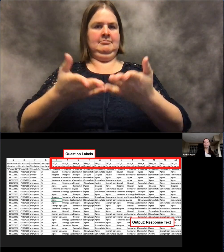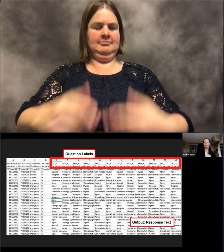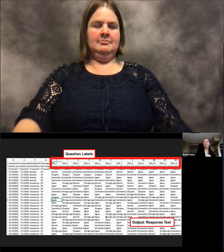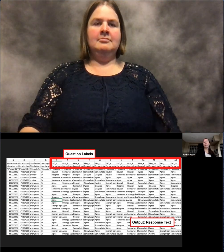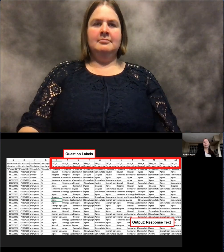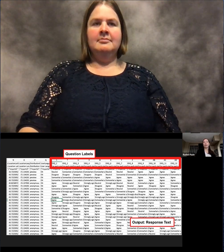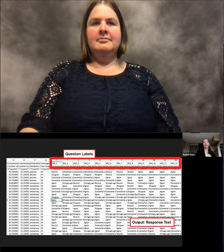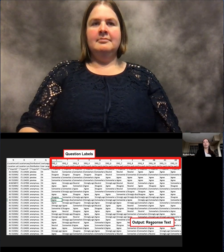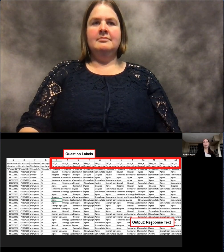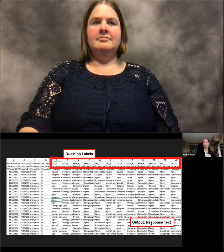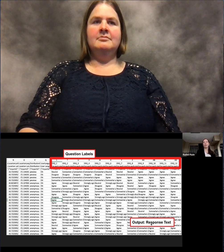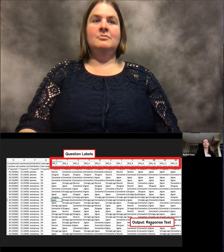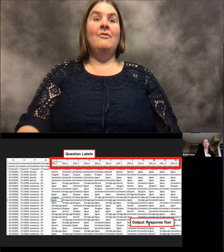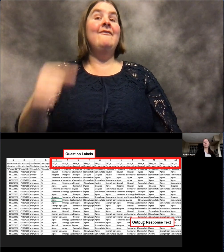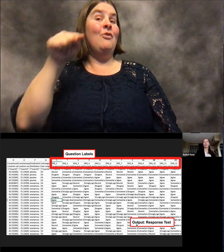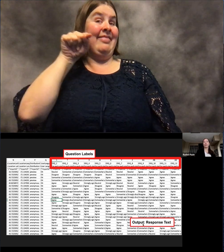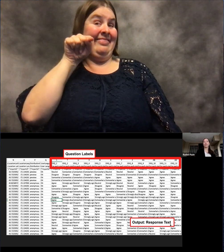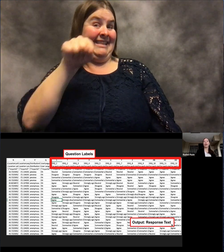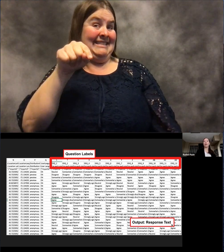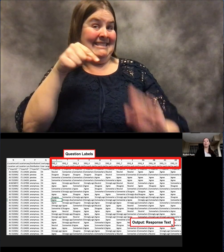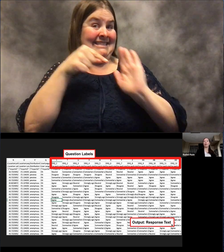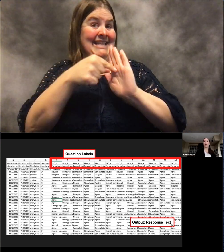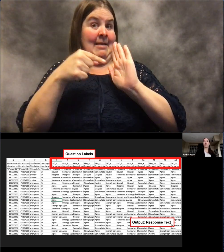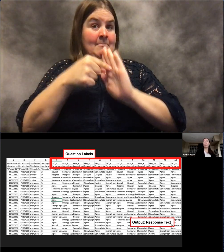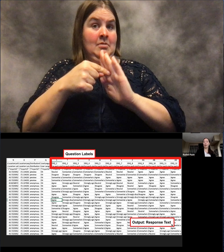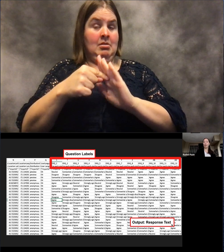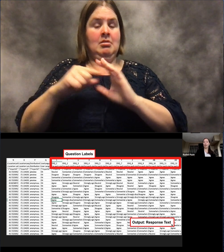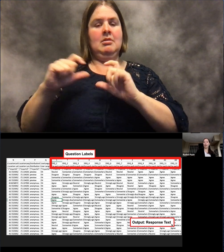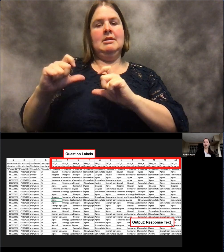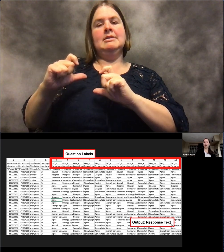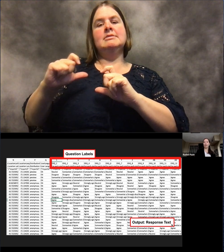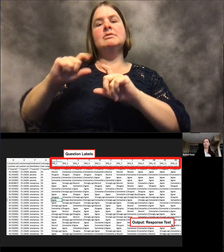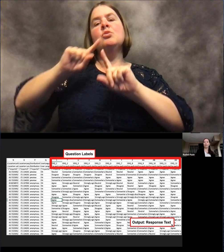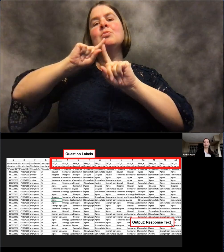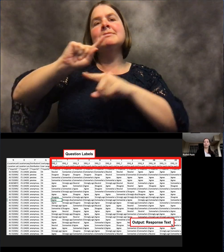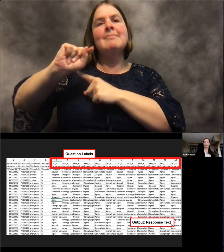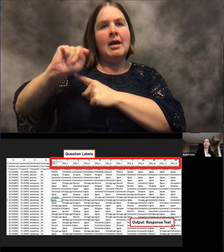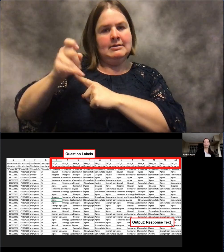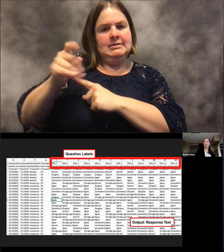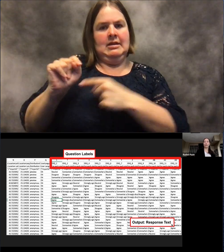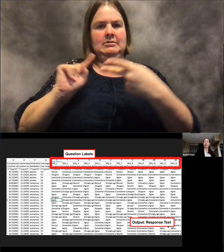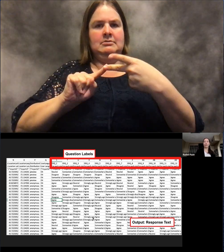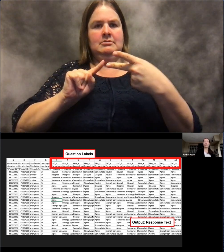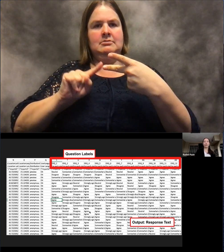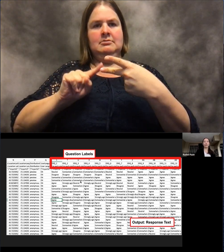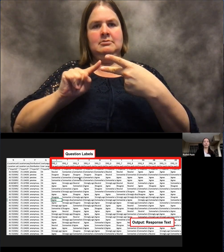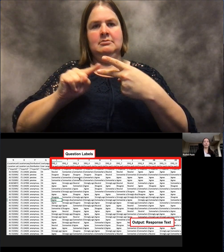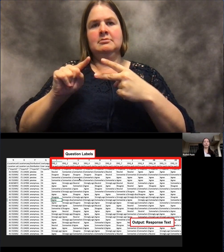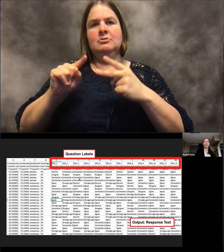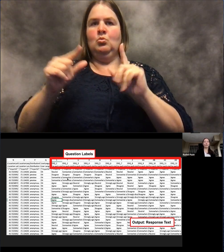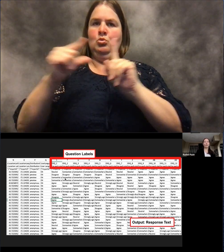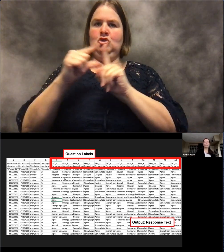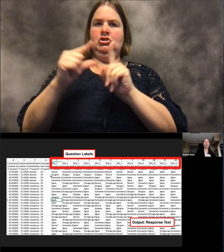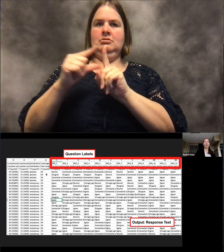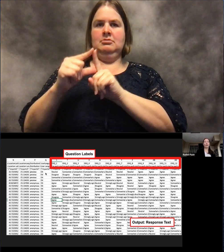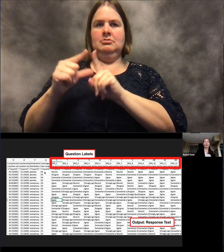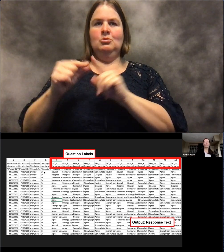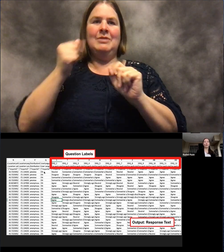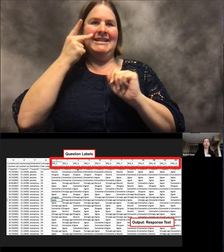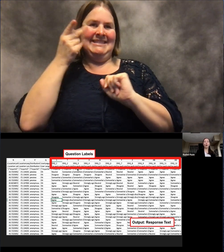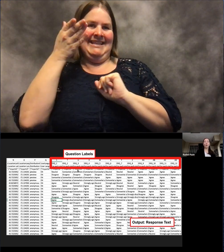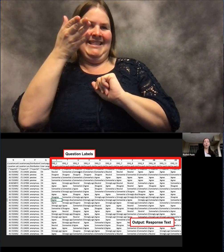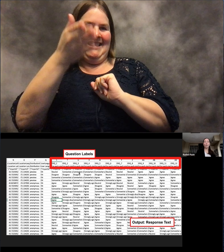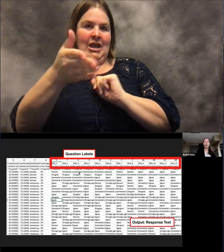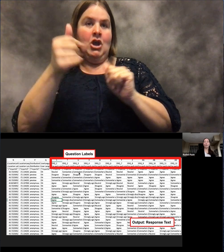So this particular example is outputting the response text. So you can see